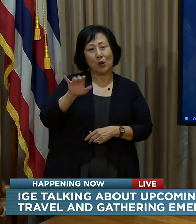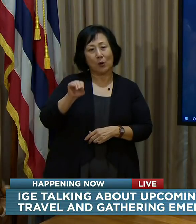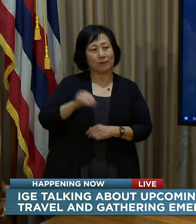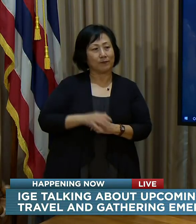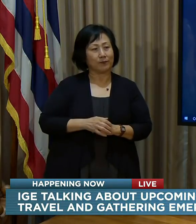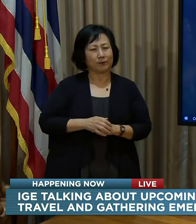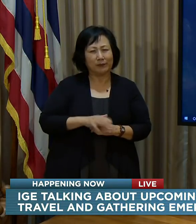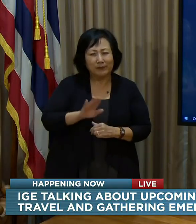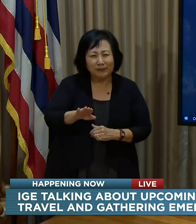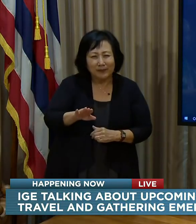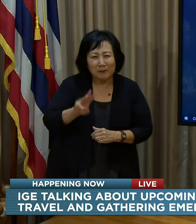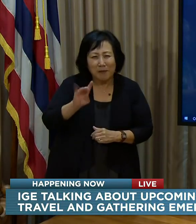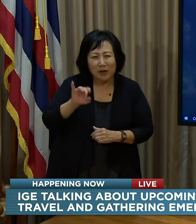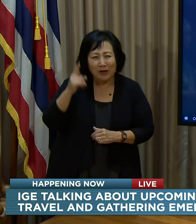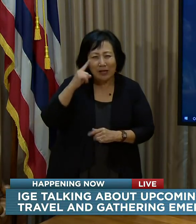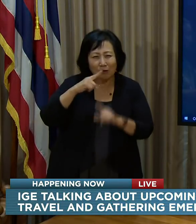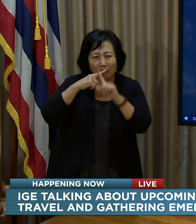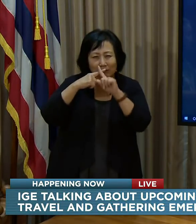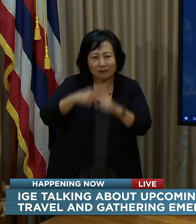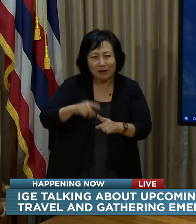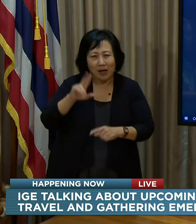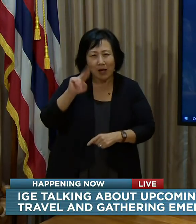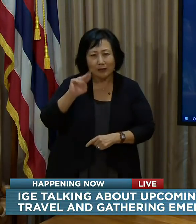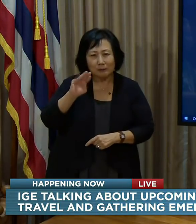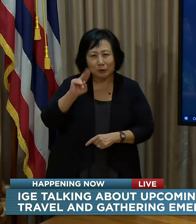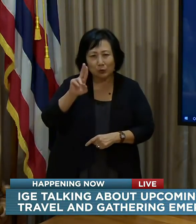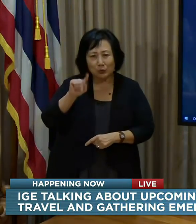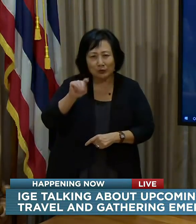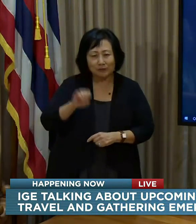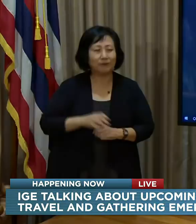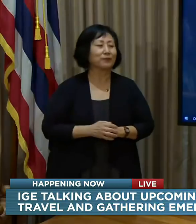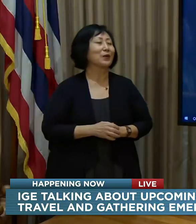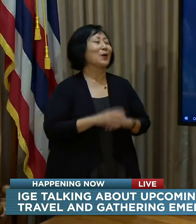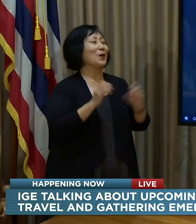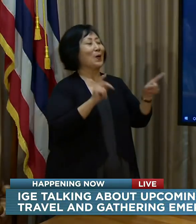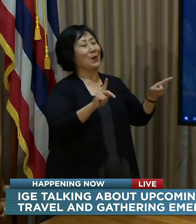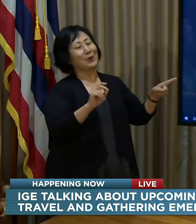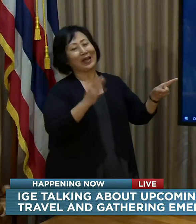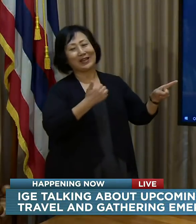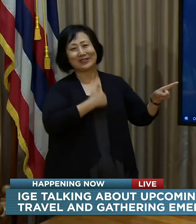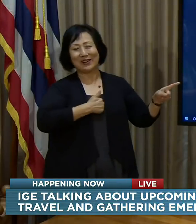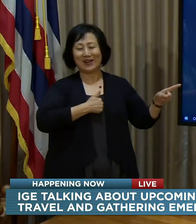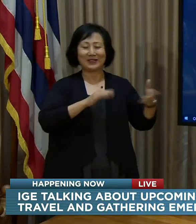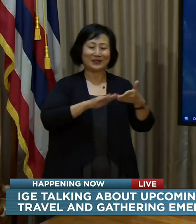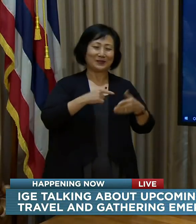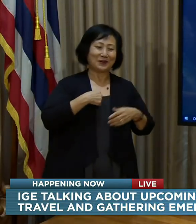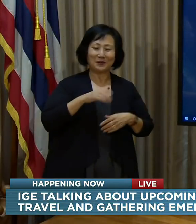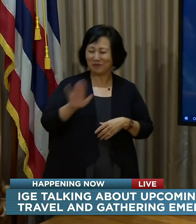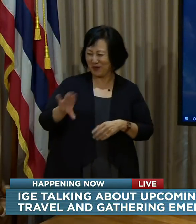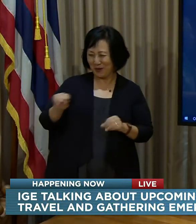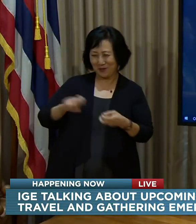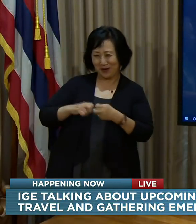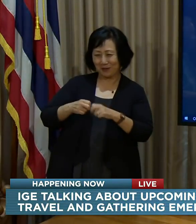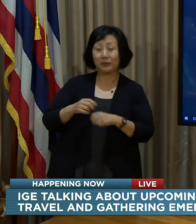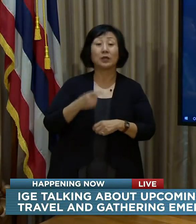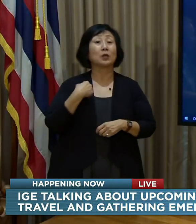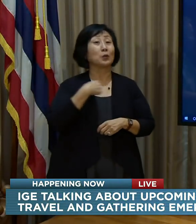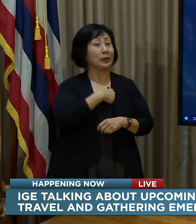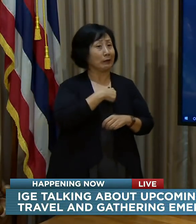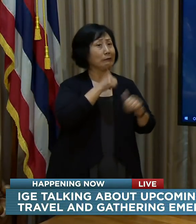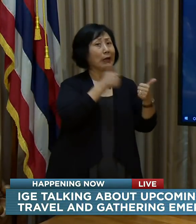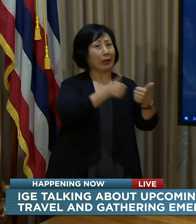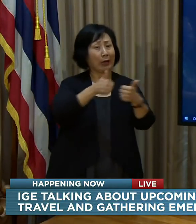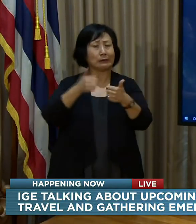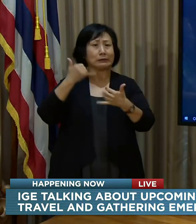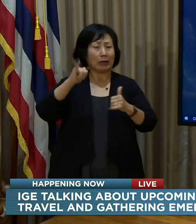I think you have to unmute, Mayor. There you go. Okay, excuse me, sorry. No problem. We've had challenges and continue